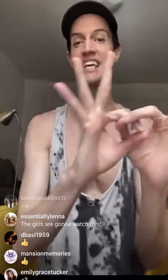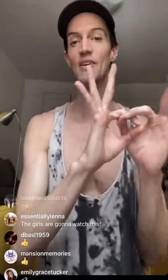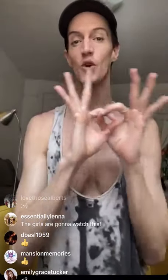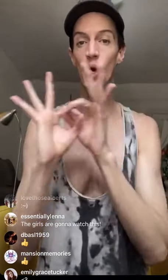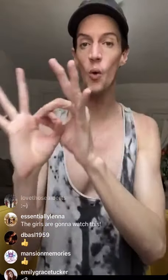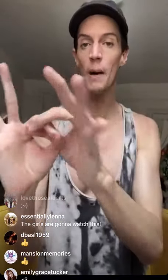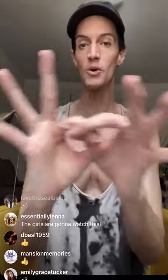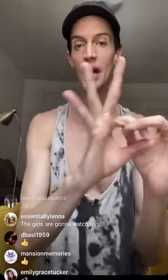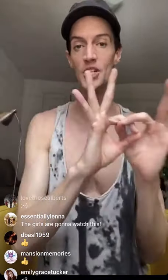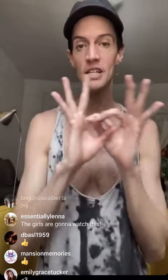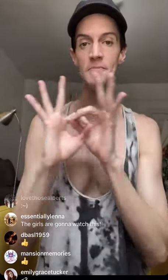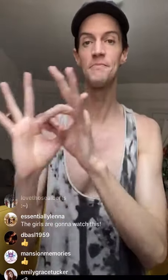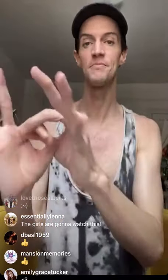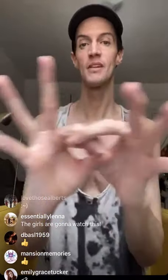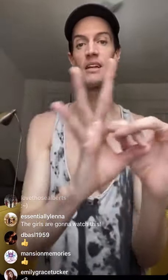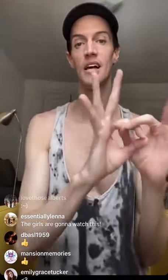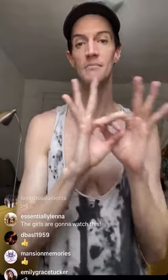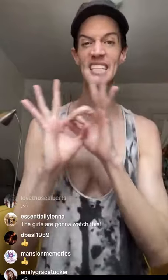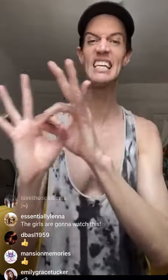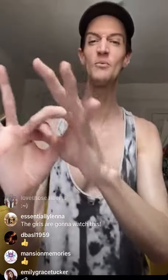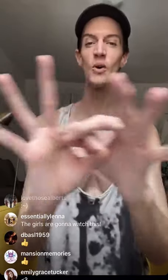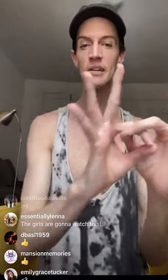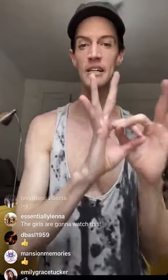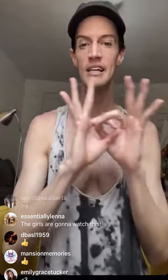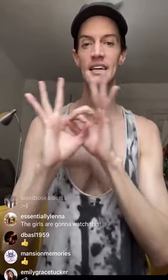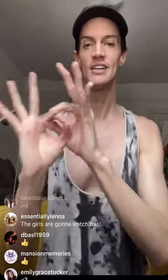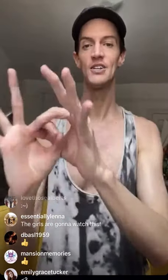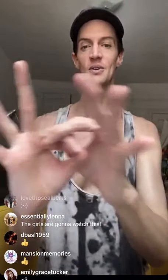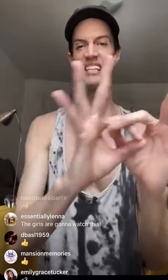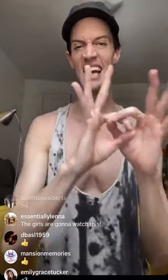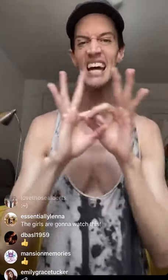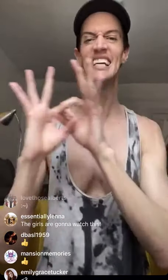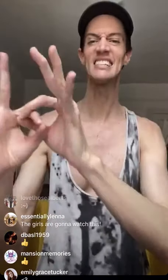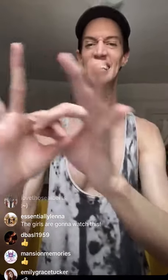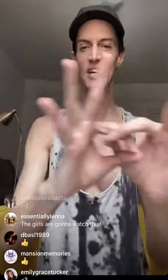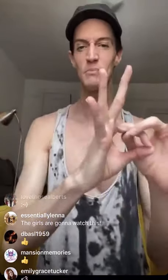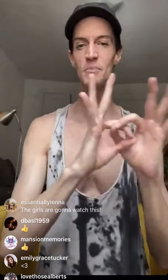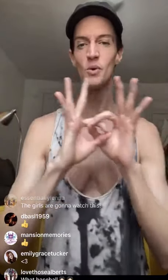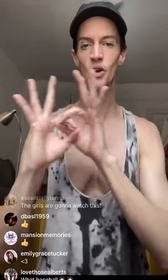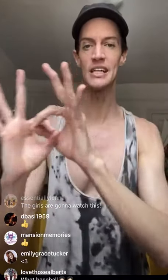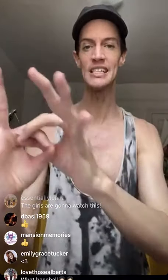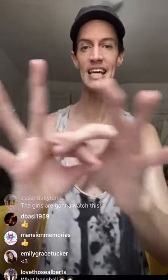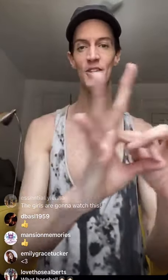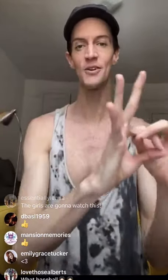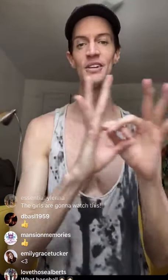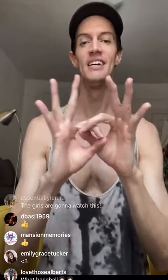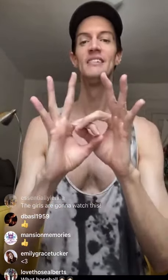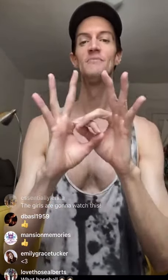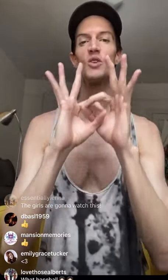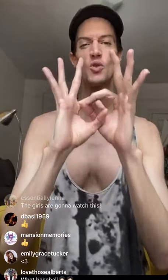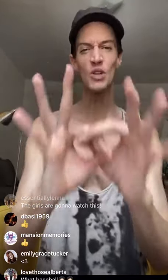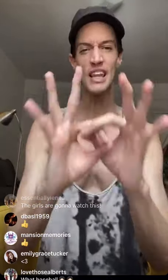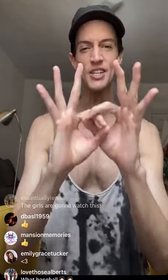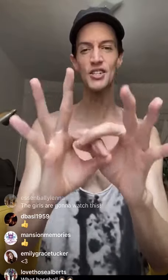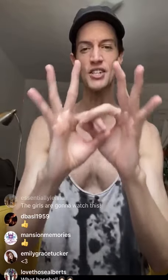for cooperation, like teamwork. You're showing it. Yeah, it takes a lot of people working together. Relationship